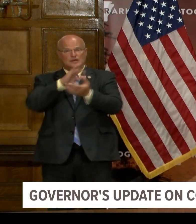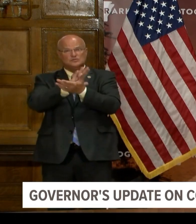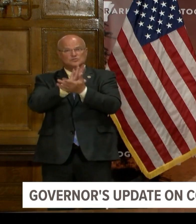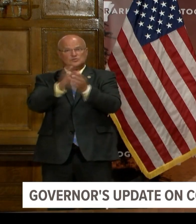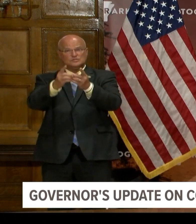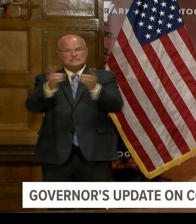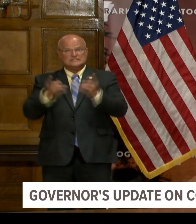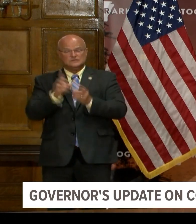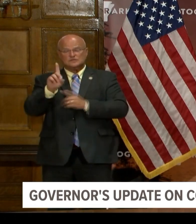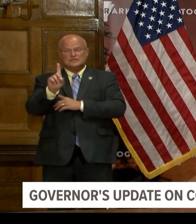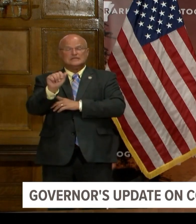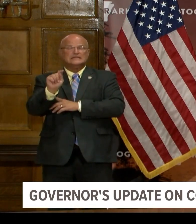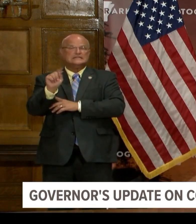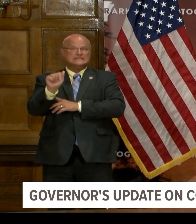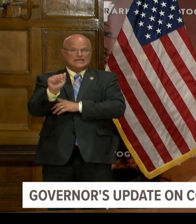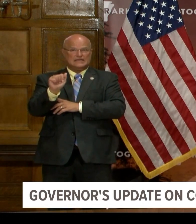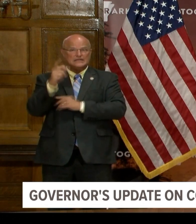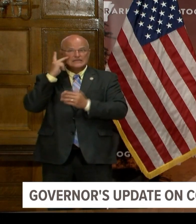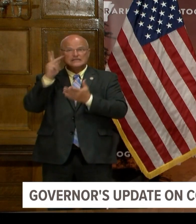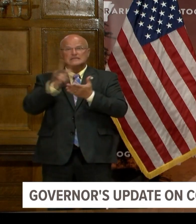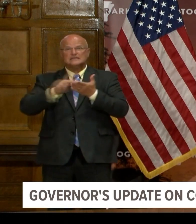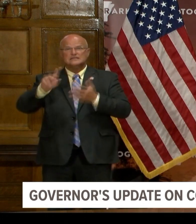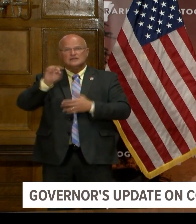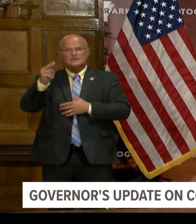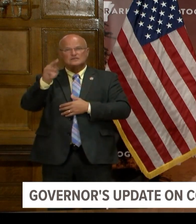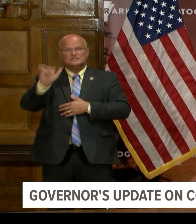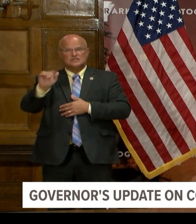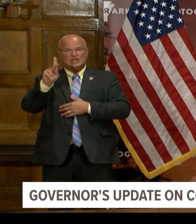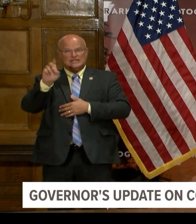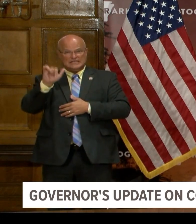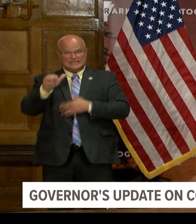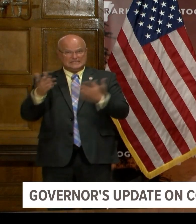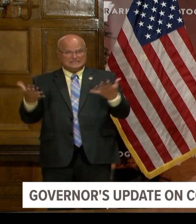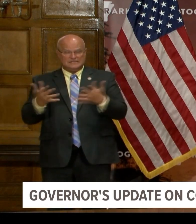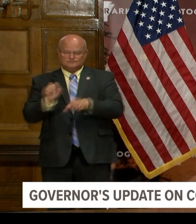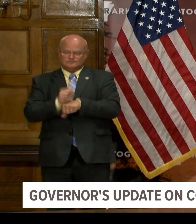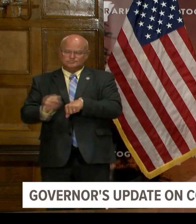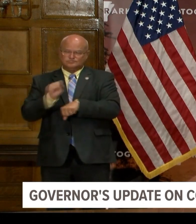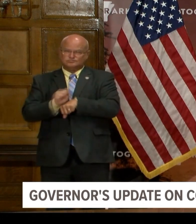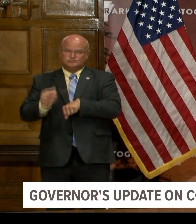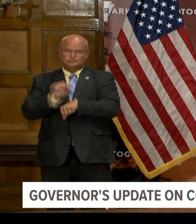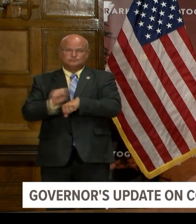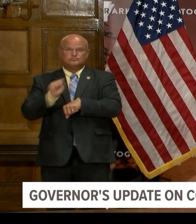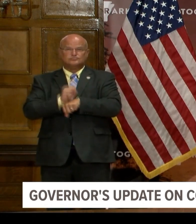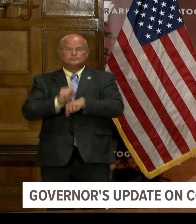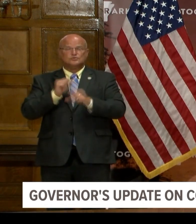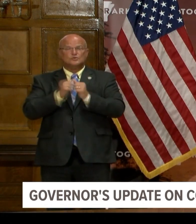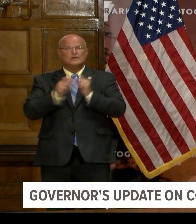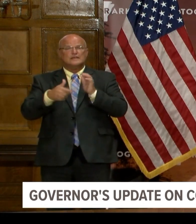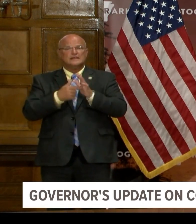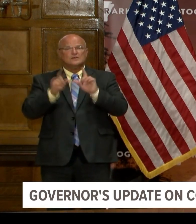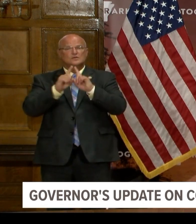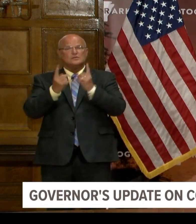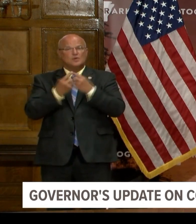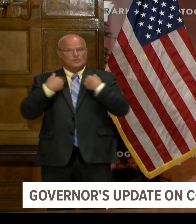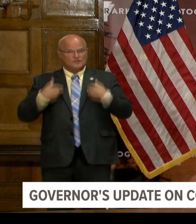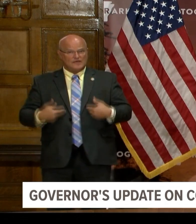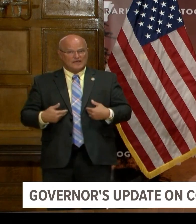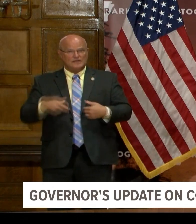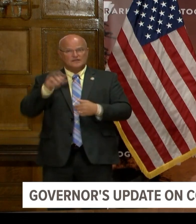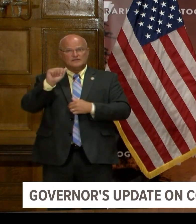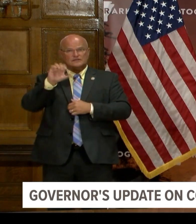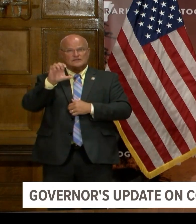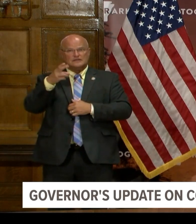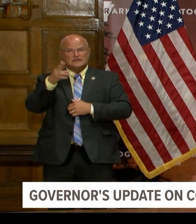district data. Secretary Johnny Key, who is here, has worked hard on this with the Department of Health. ACI has